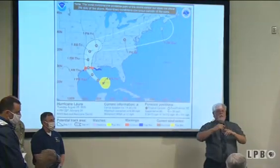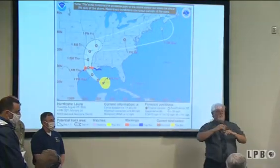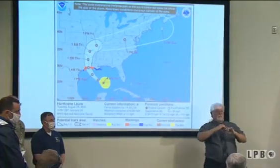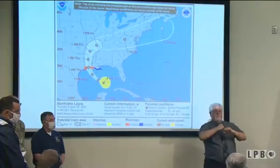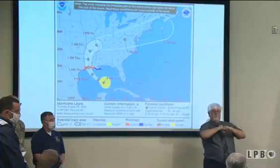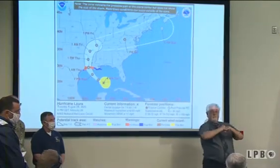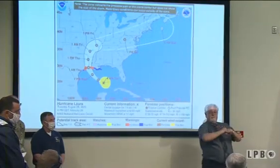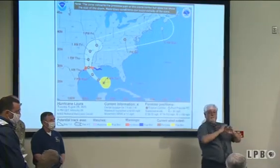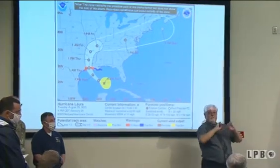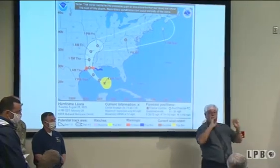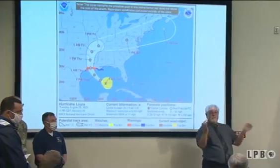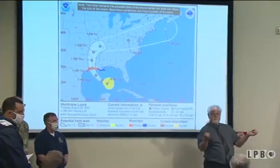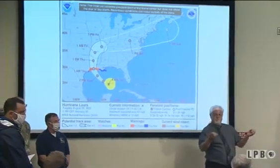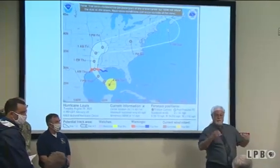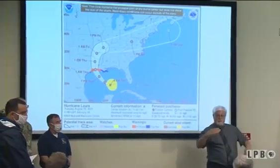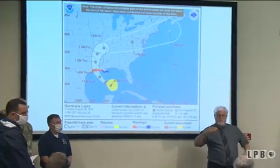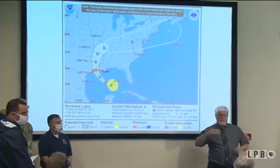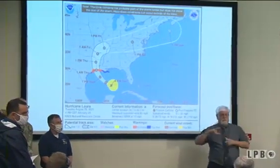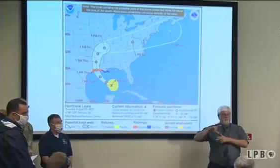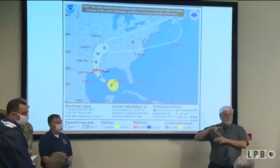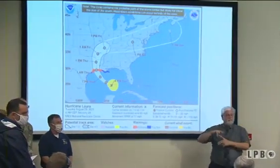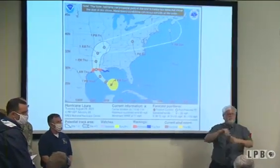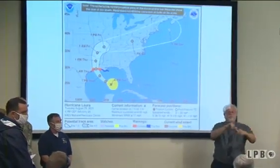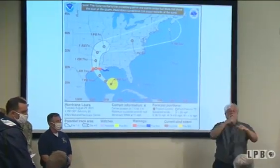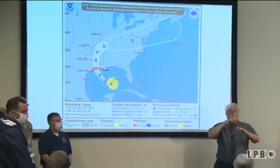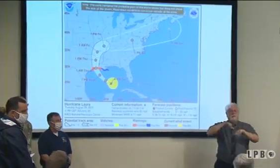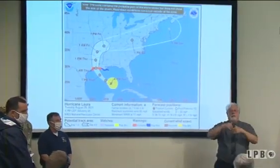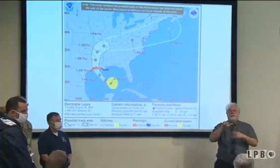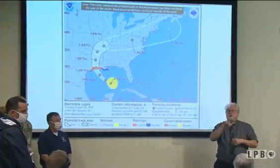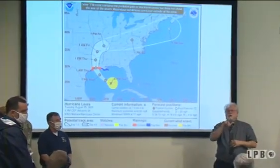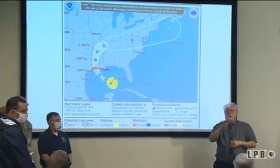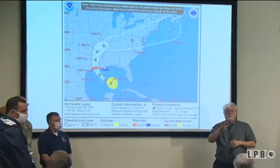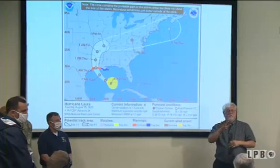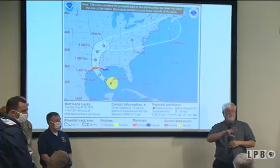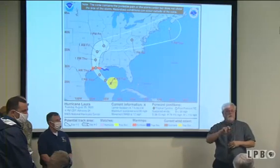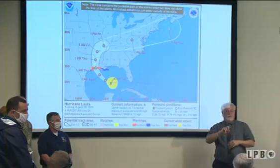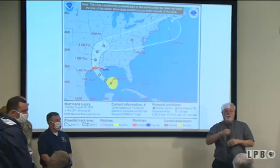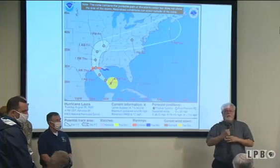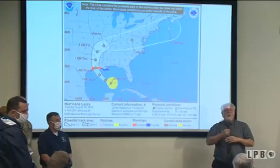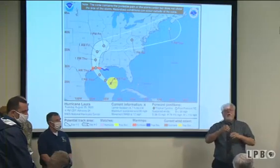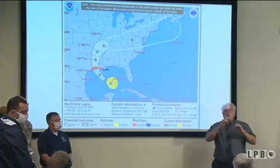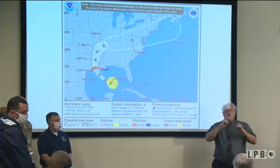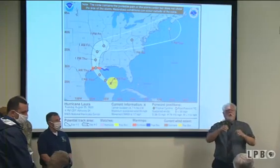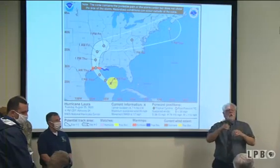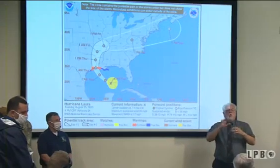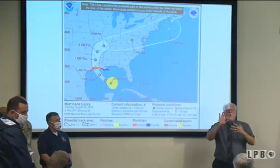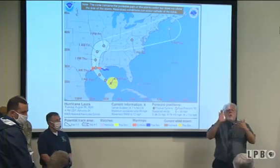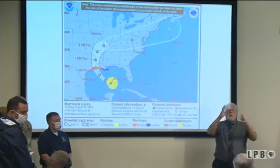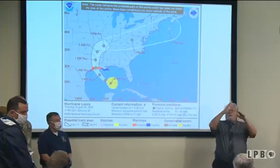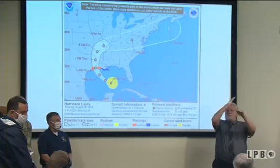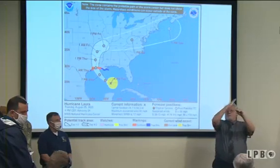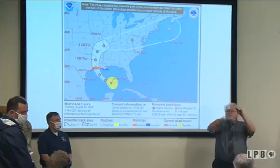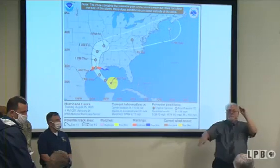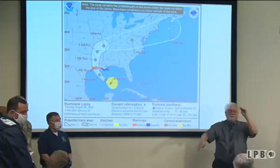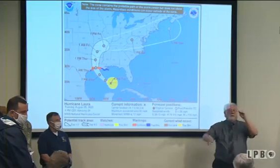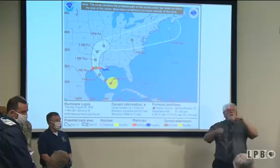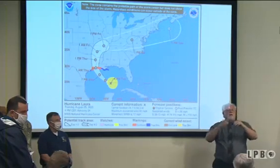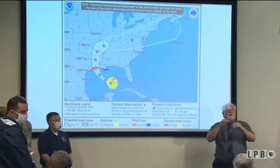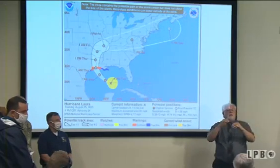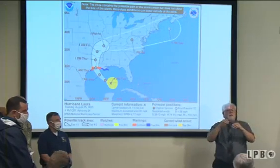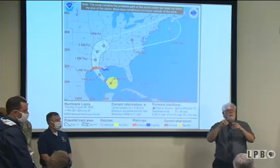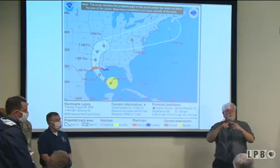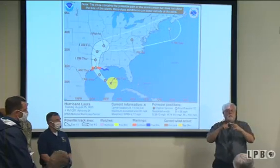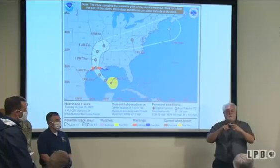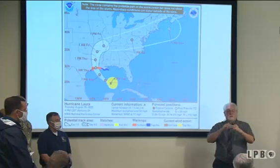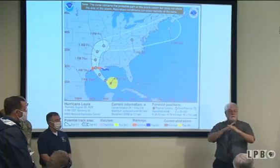over the course of the next 24 to 30 hours. There's no real wind shear for it to even hamper its